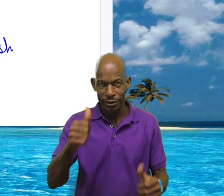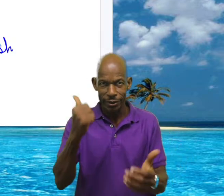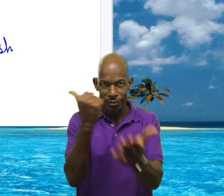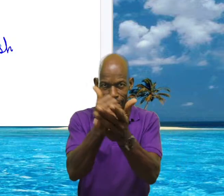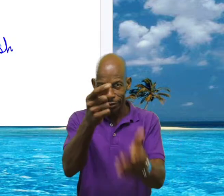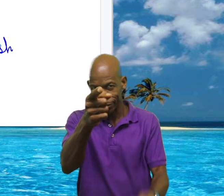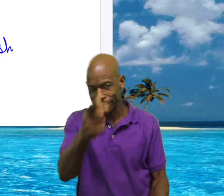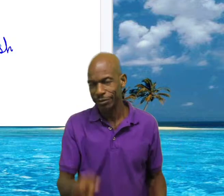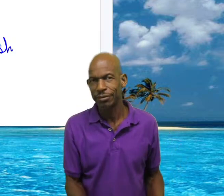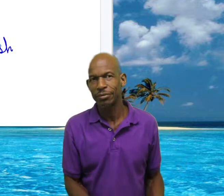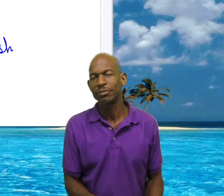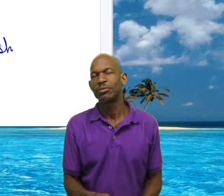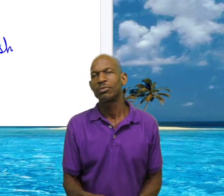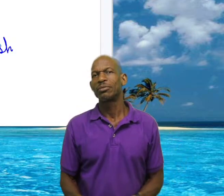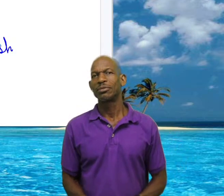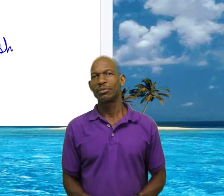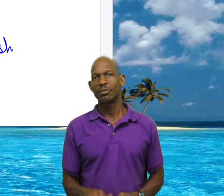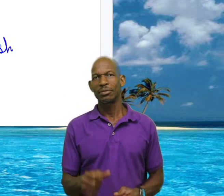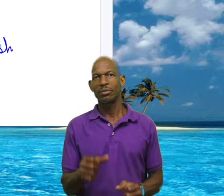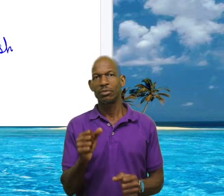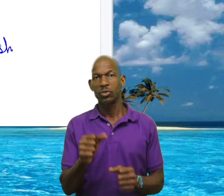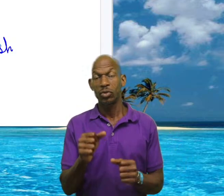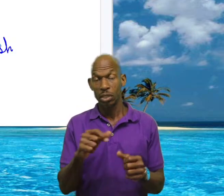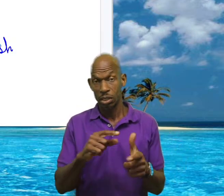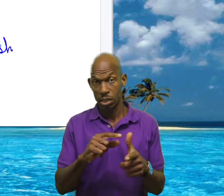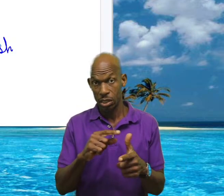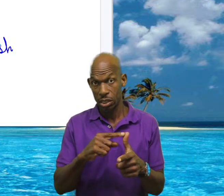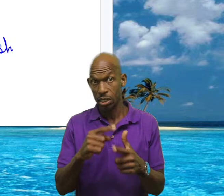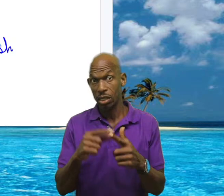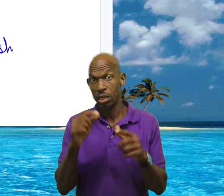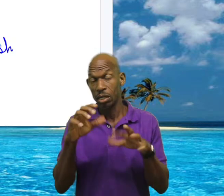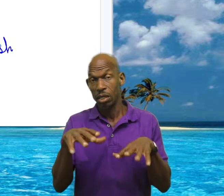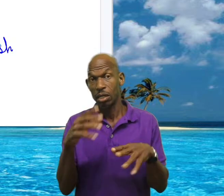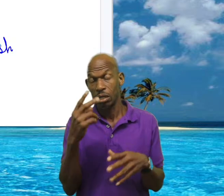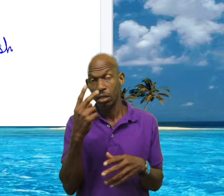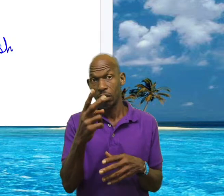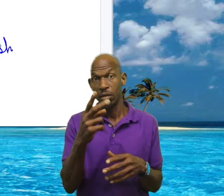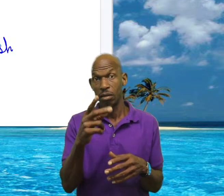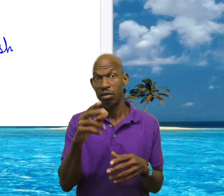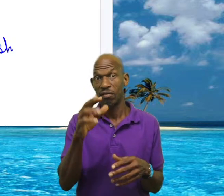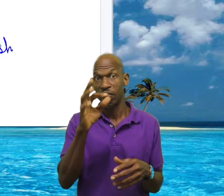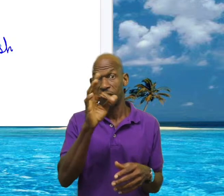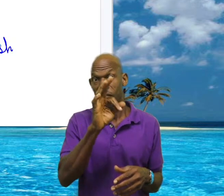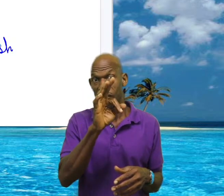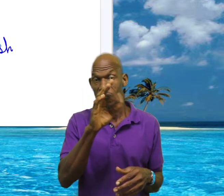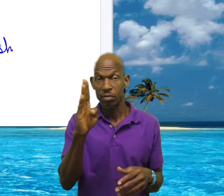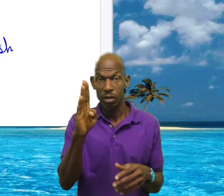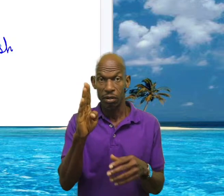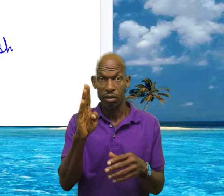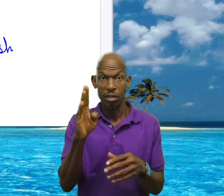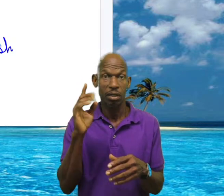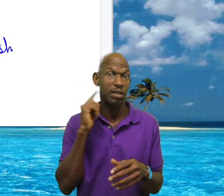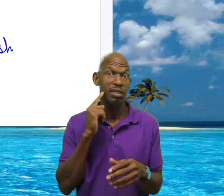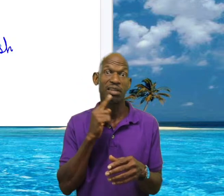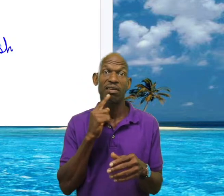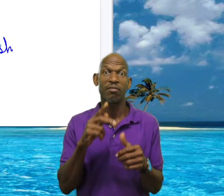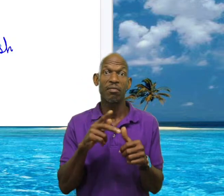and you can log on to our Facebook page, the Pioneers Life Center. You will see us there also. Right, and I just put in